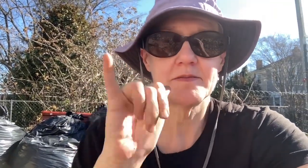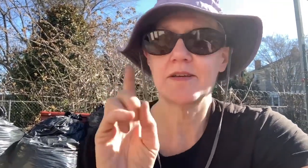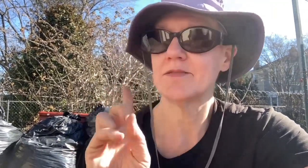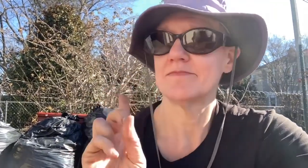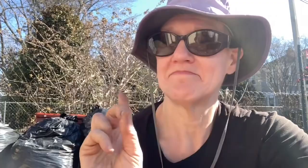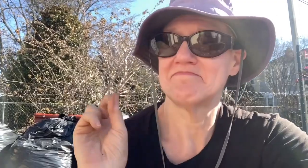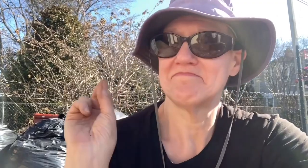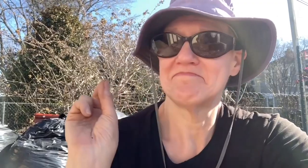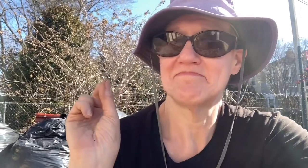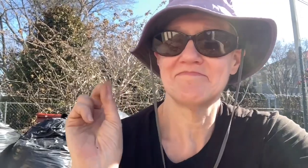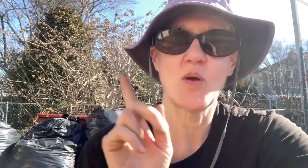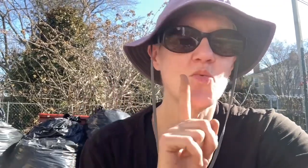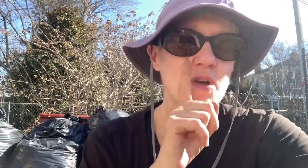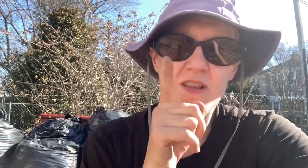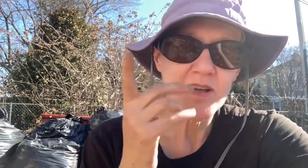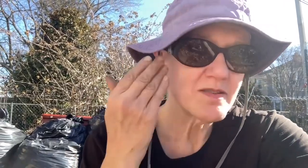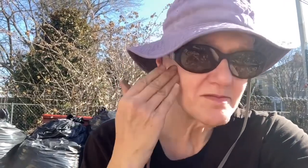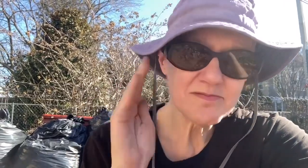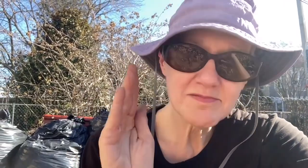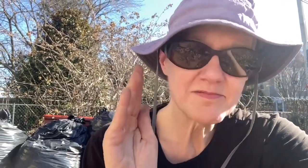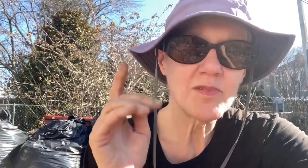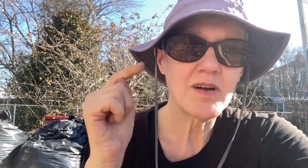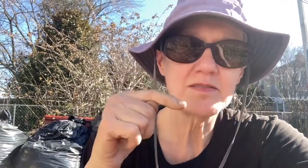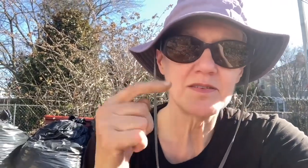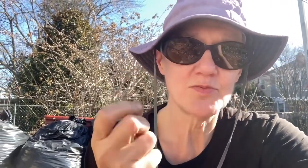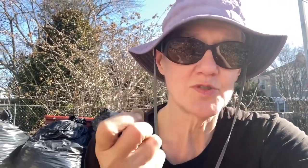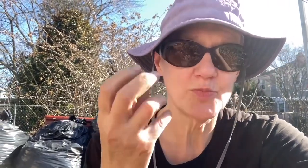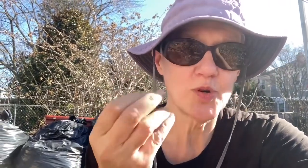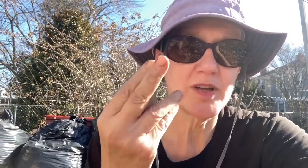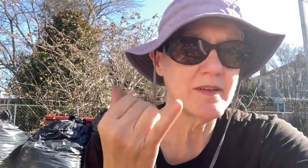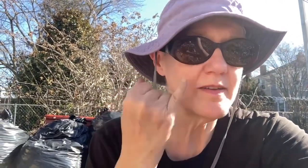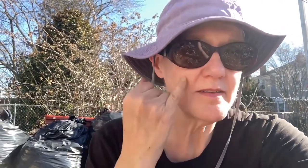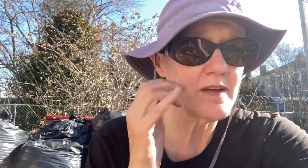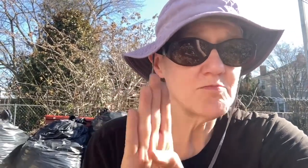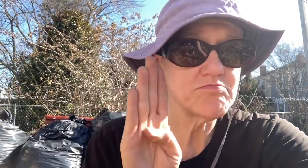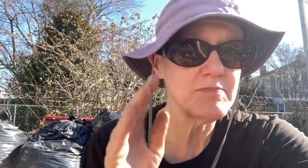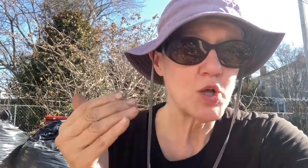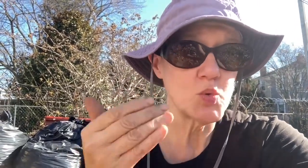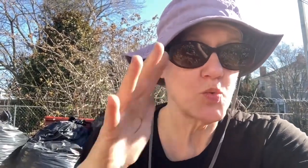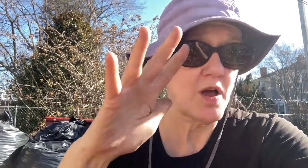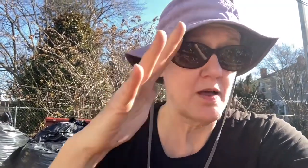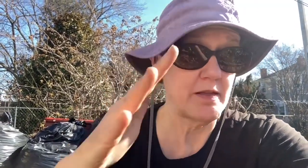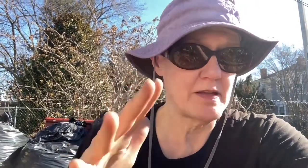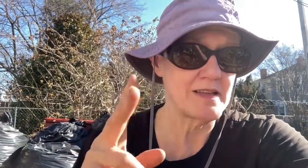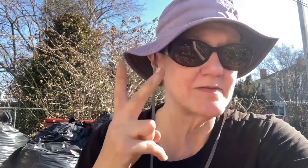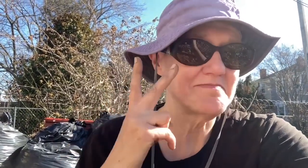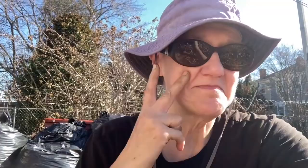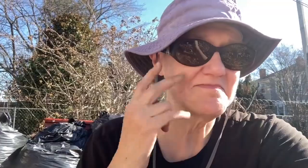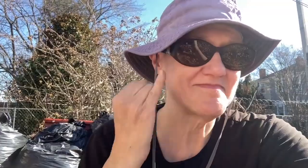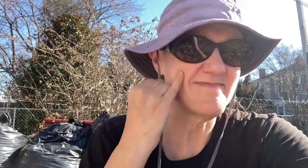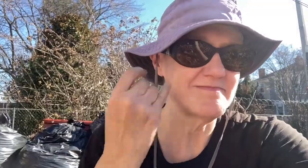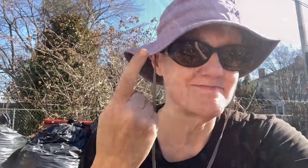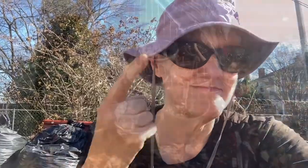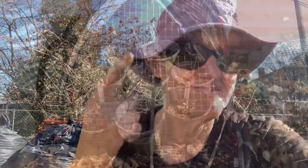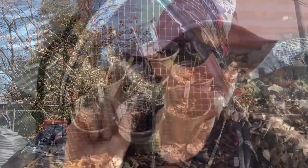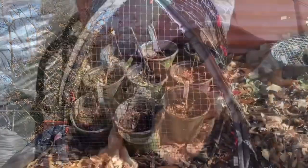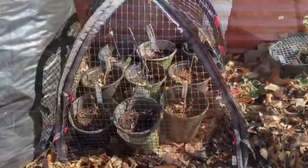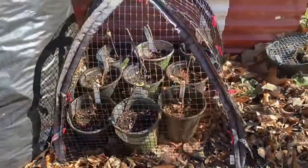Now the berry cuttings are still back there. I'm really not going to know if they're going to be successful until they grow new leaves in the